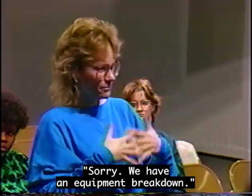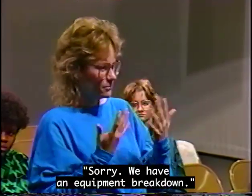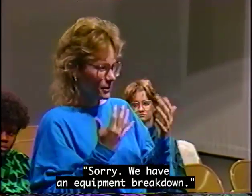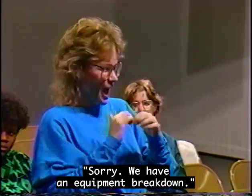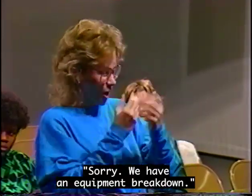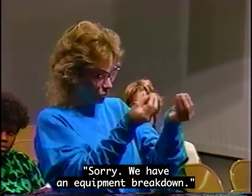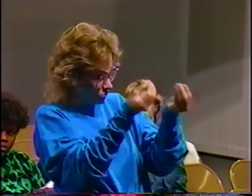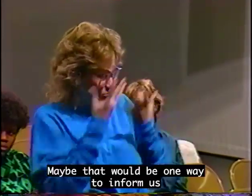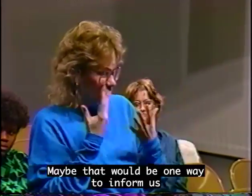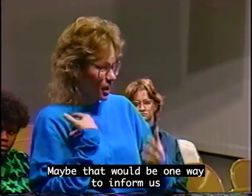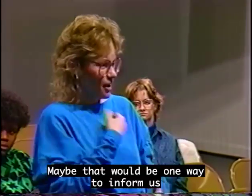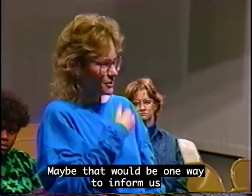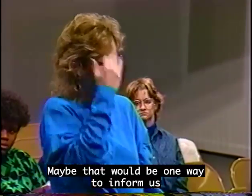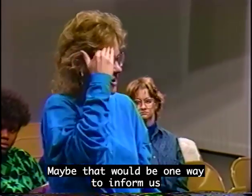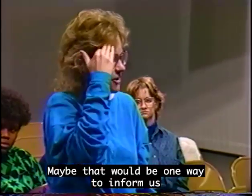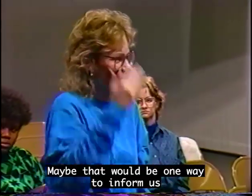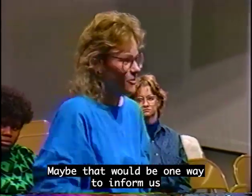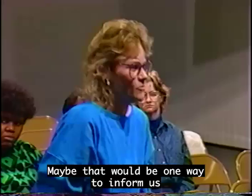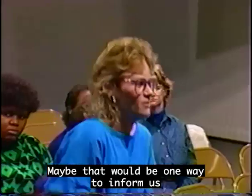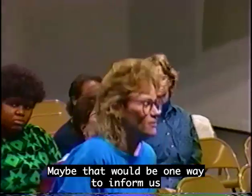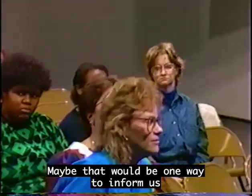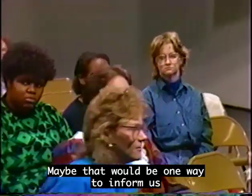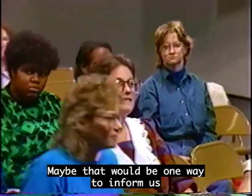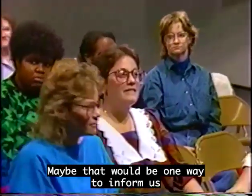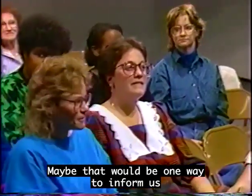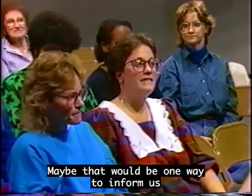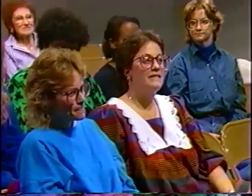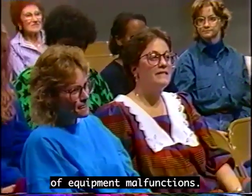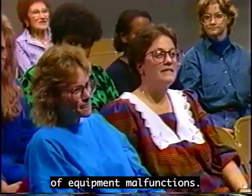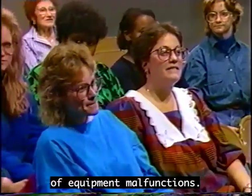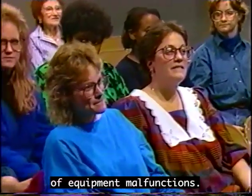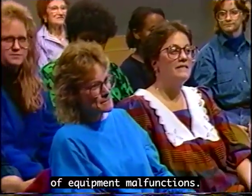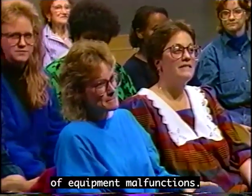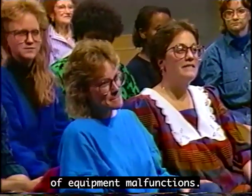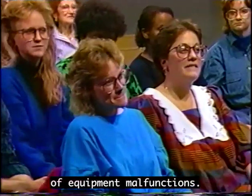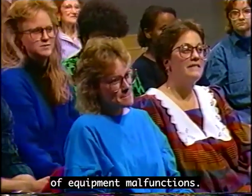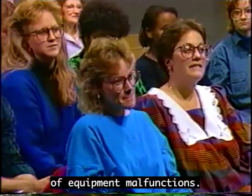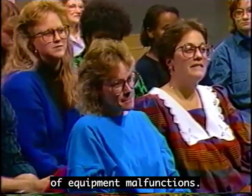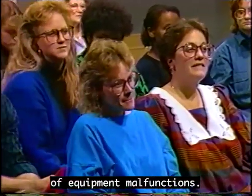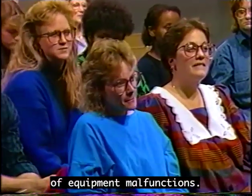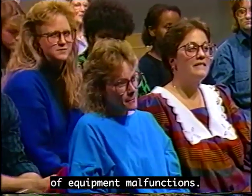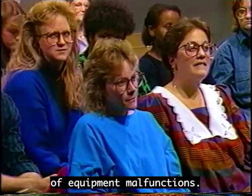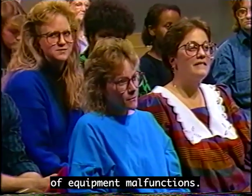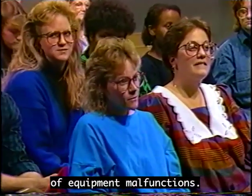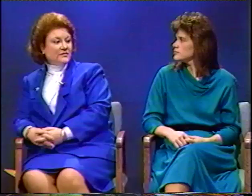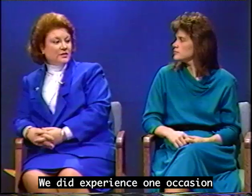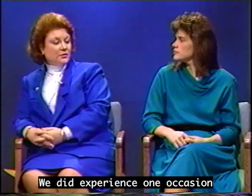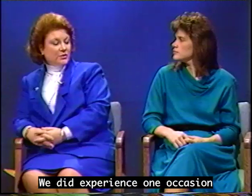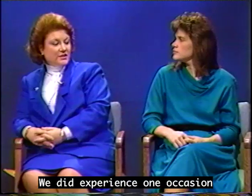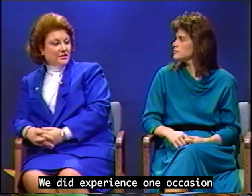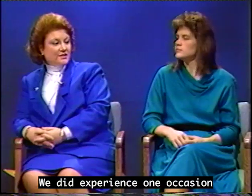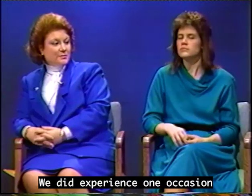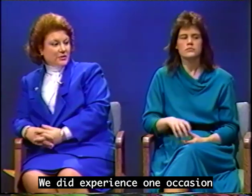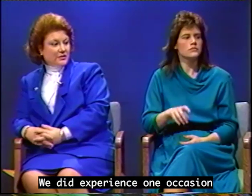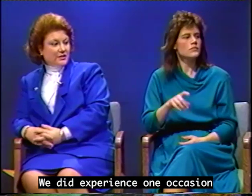have an equipment breakdown. Maybe that would be one way to inform us of equipment malfunctions. We did